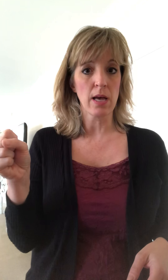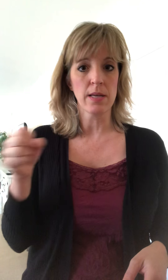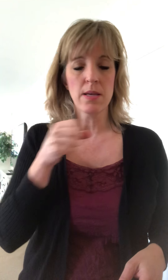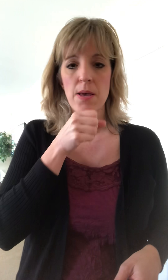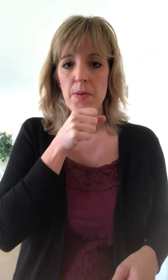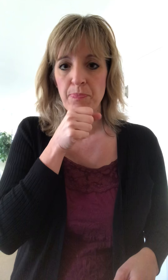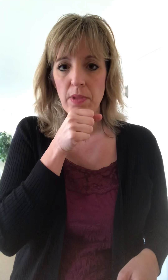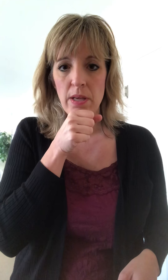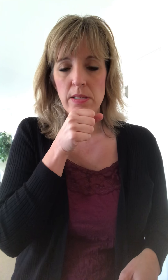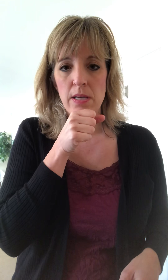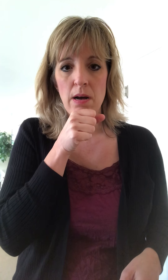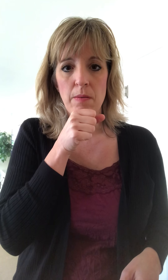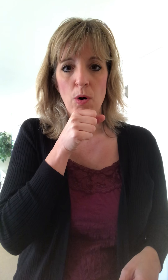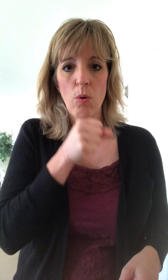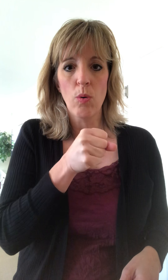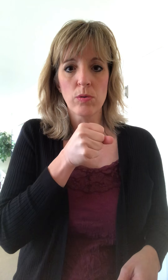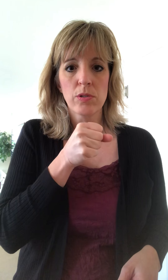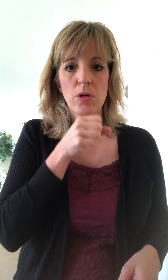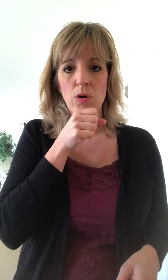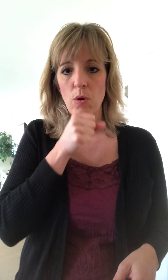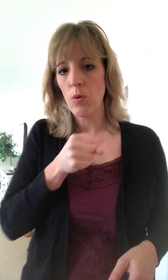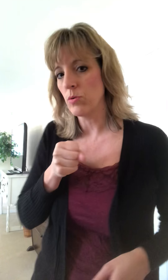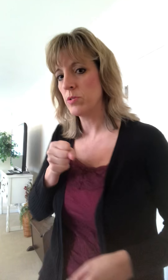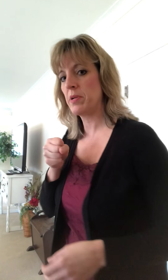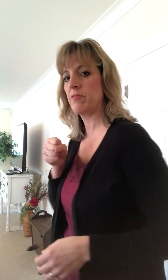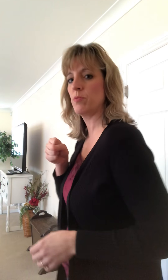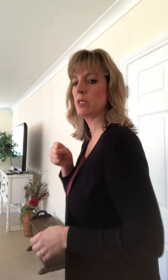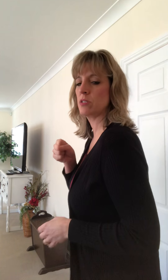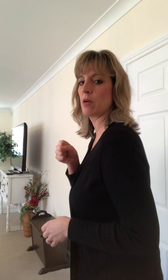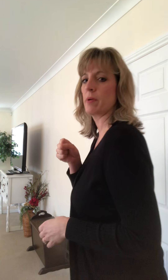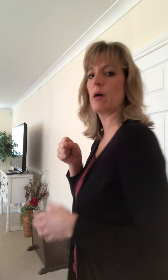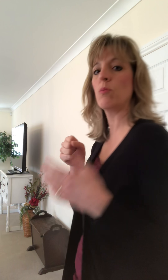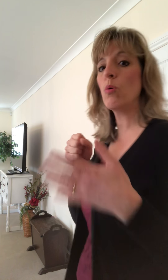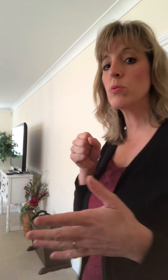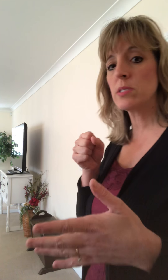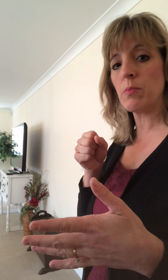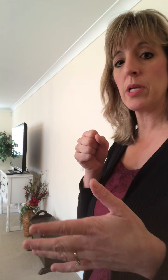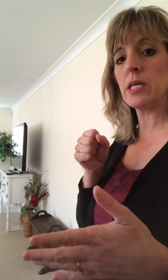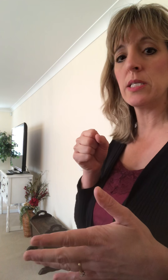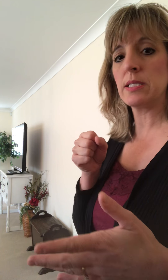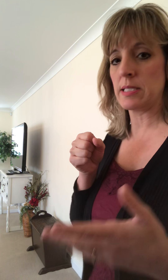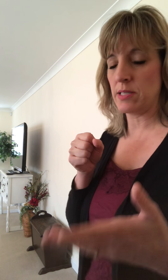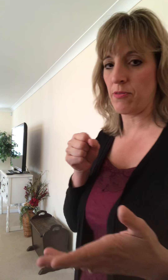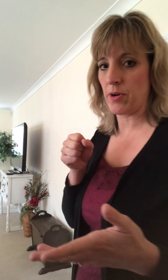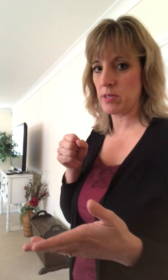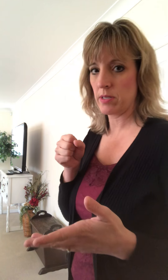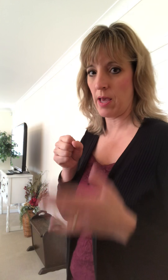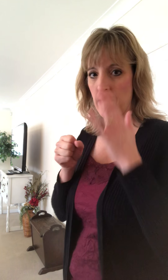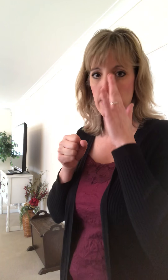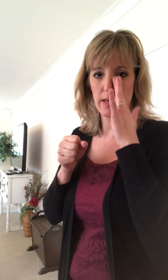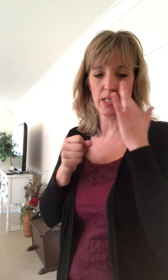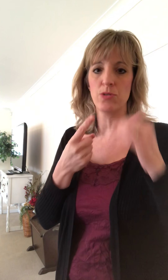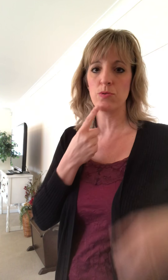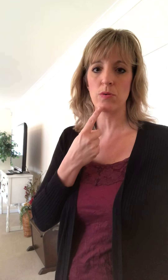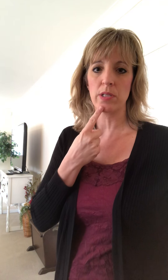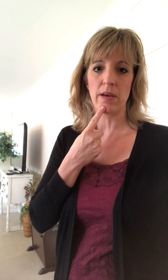sign is old. But if you want to talk about how old someone is, that's different, okay? Because you only have to